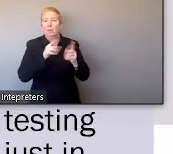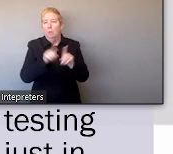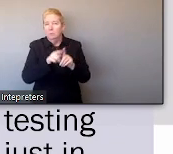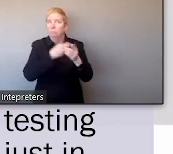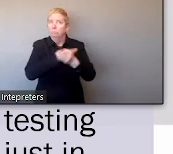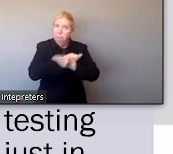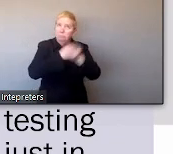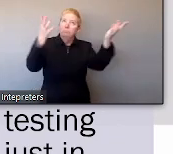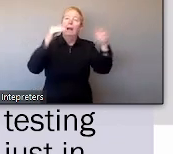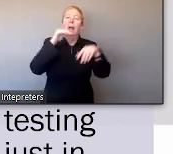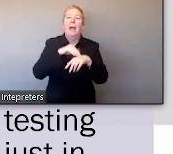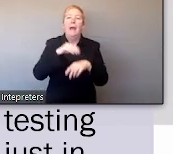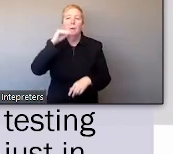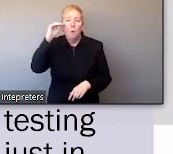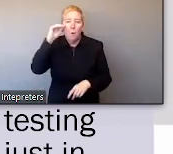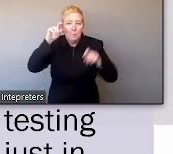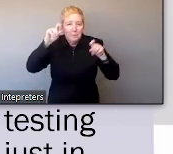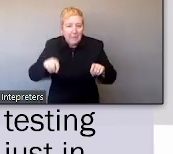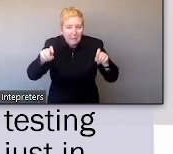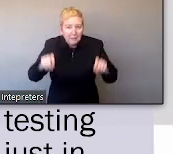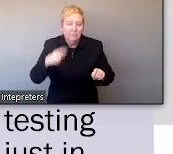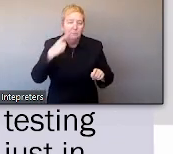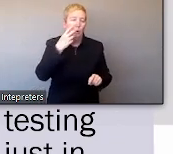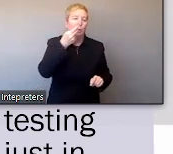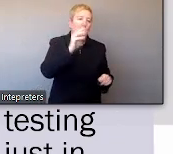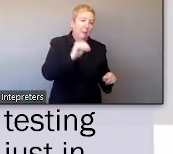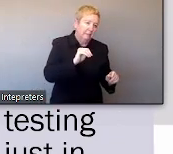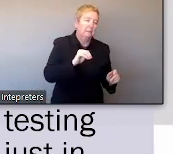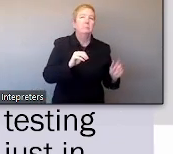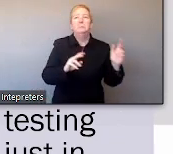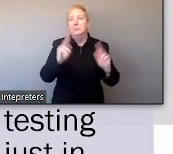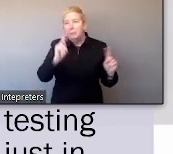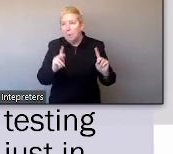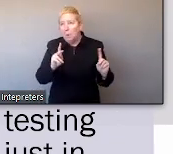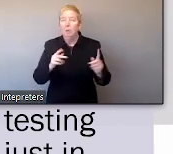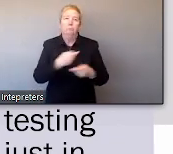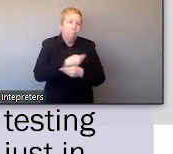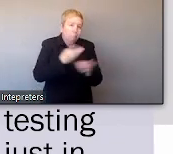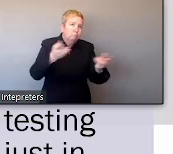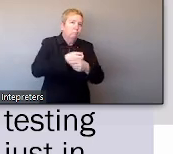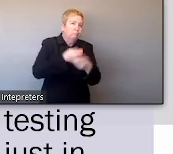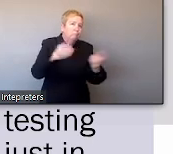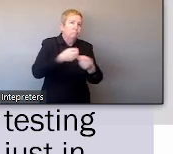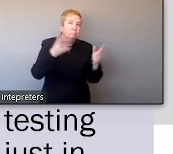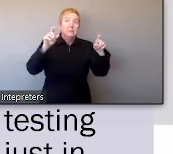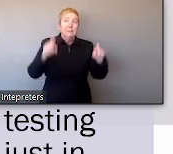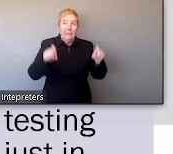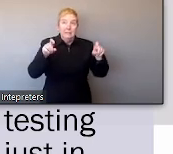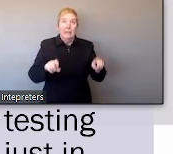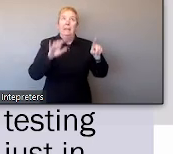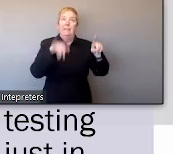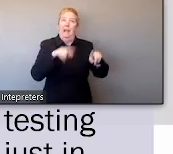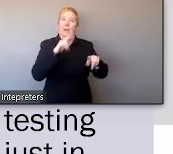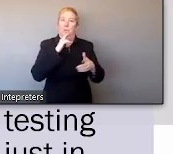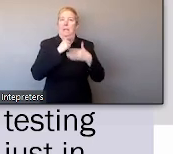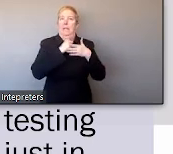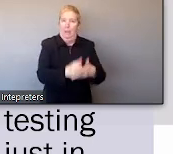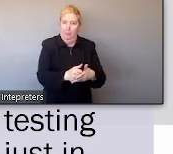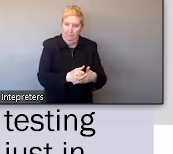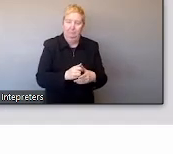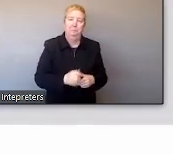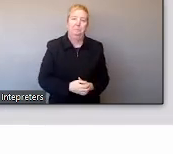New Mexicans and every community in the state. And that was a great step forward as well. Next